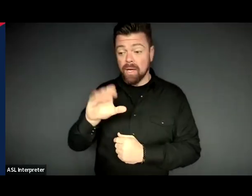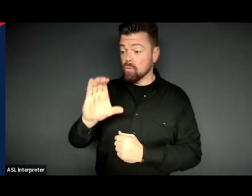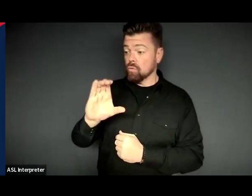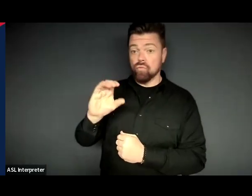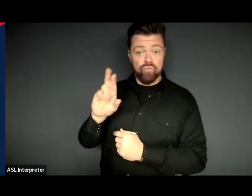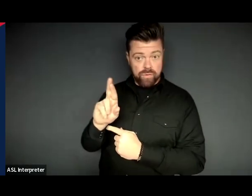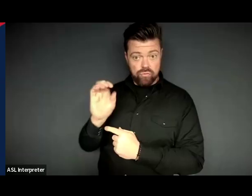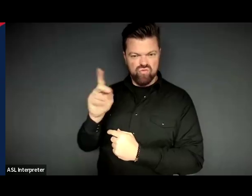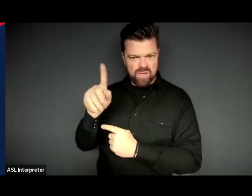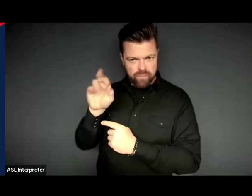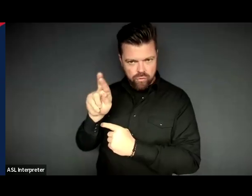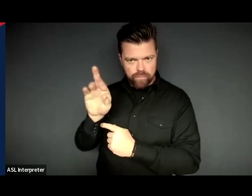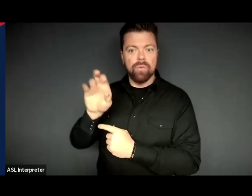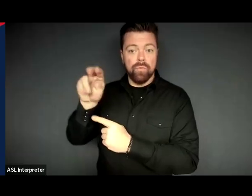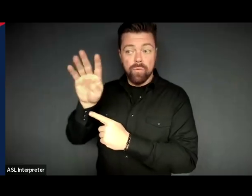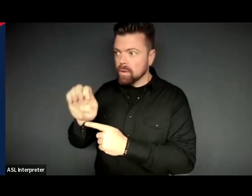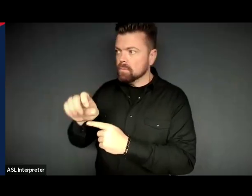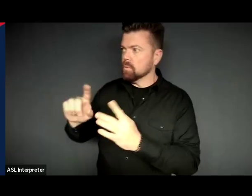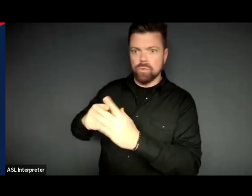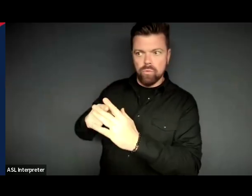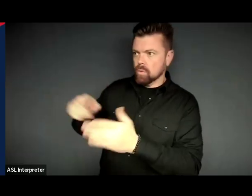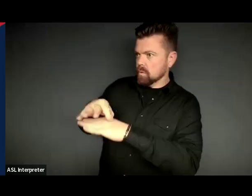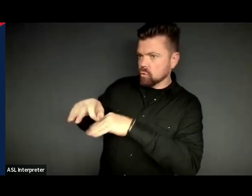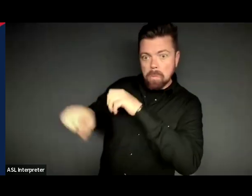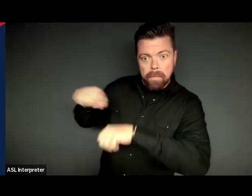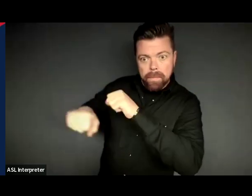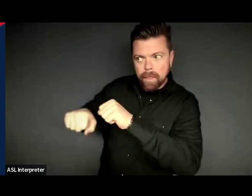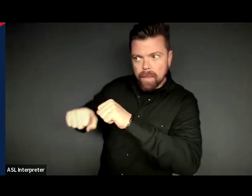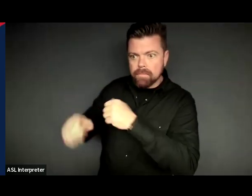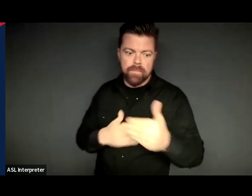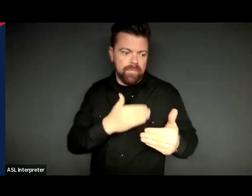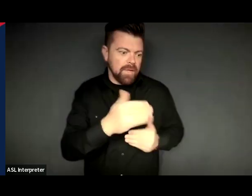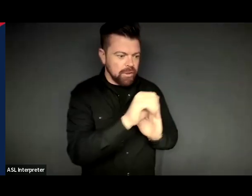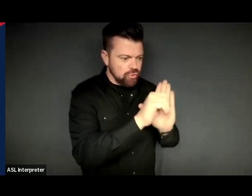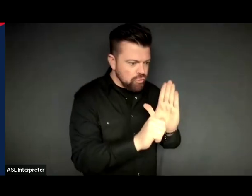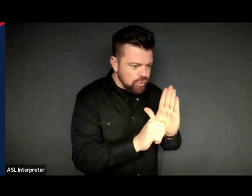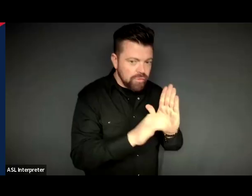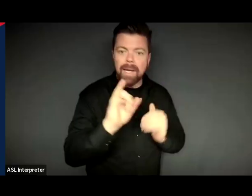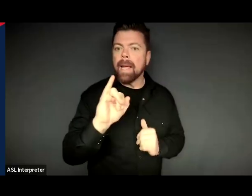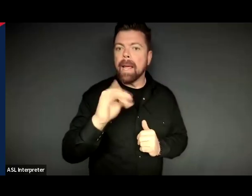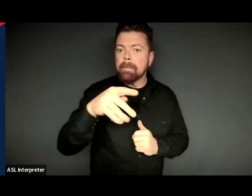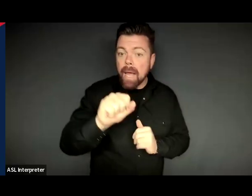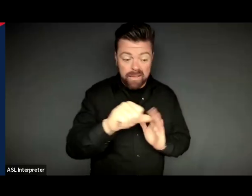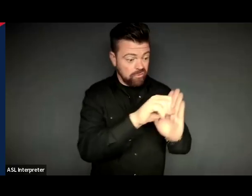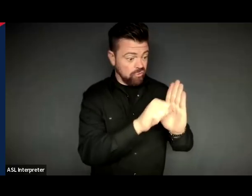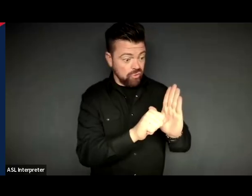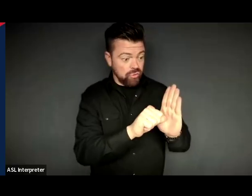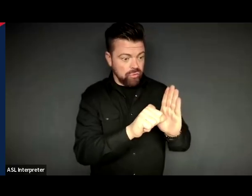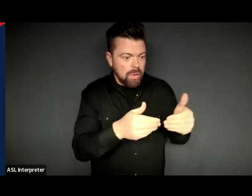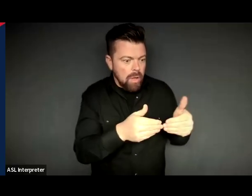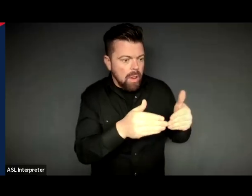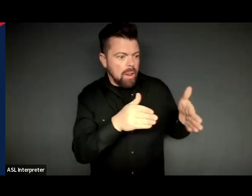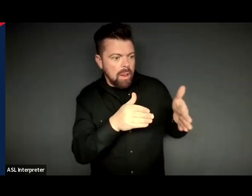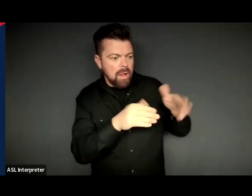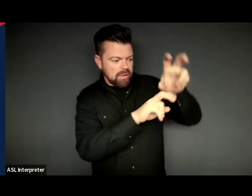and now it's evolved into this. It went from the bike, it went into surgeries where implants were actually put